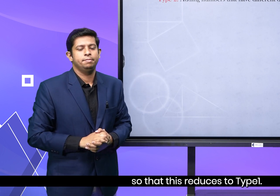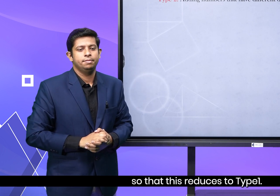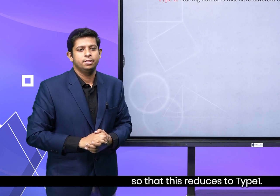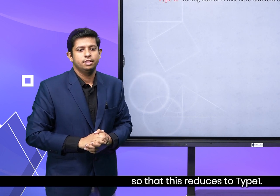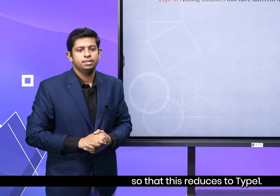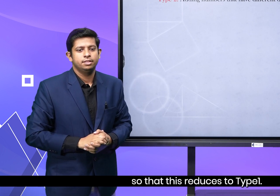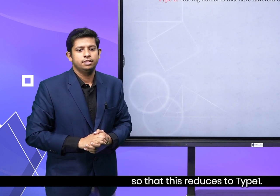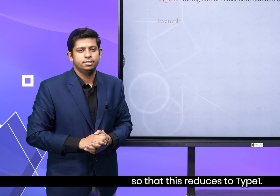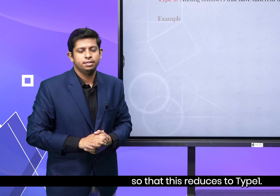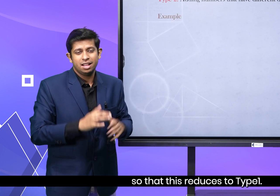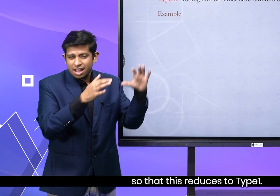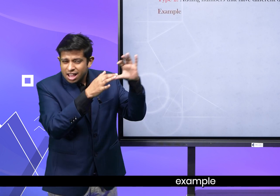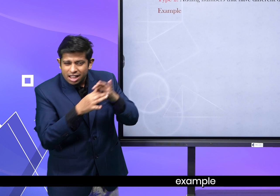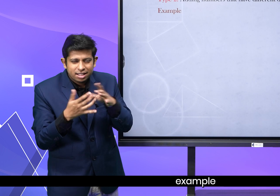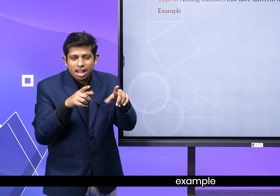to type 1. Example.